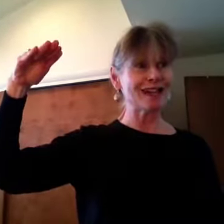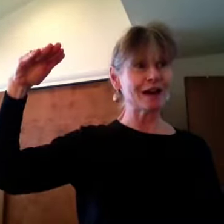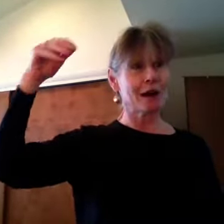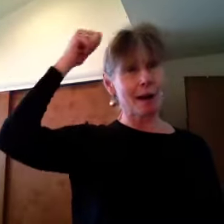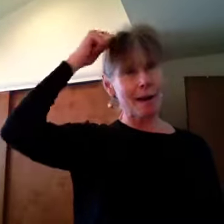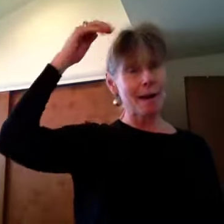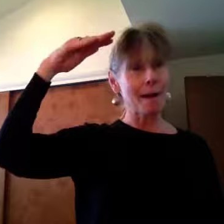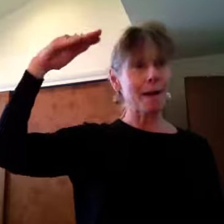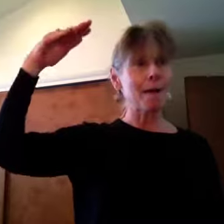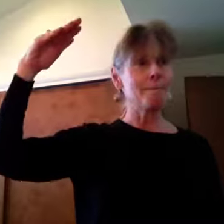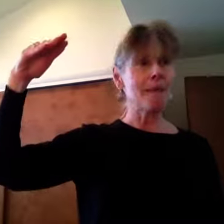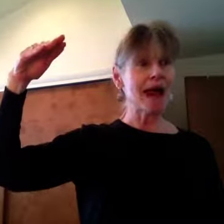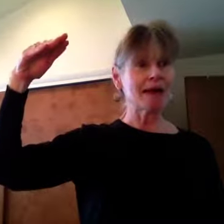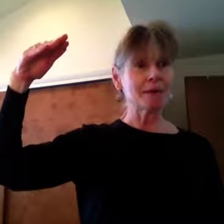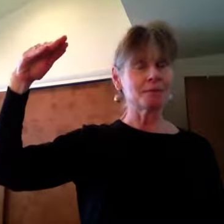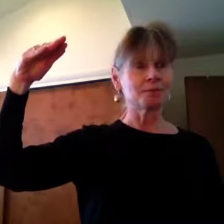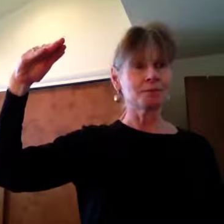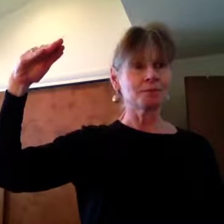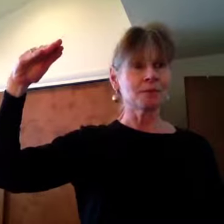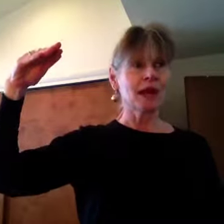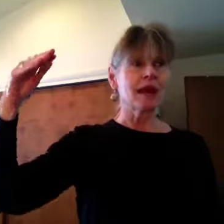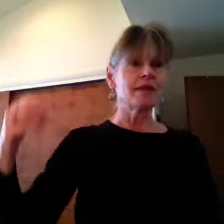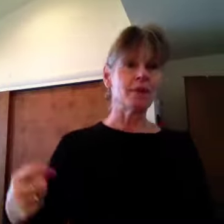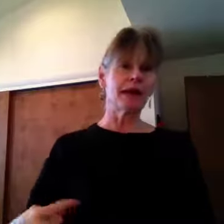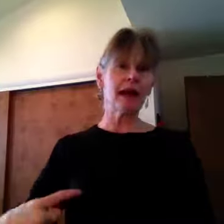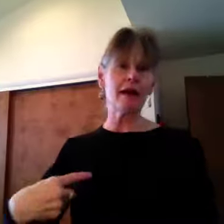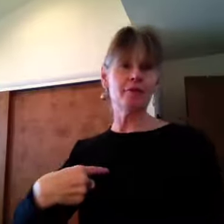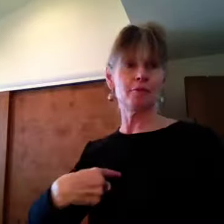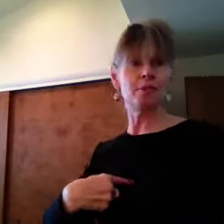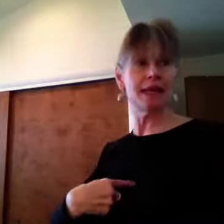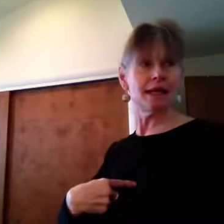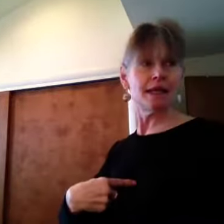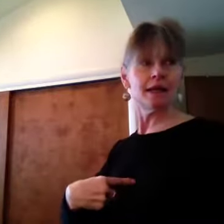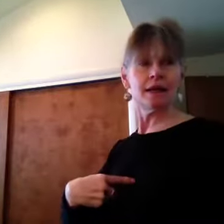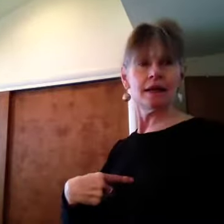there. Men. Then we have me,